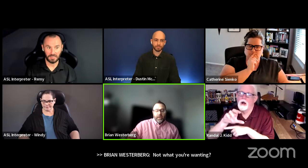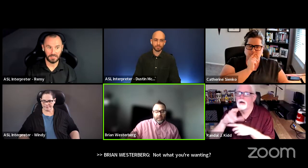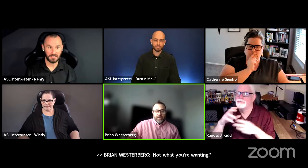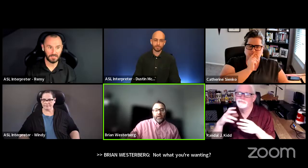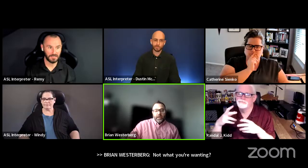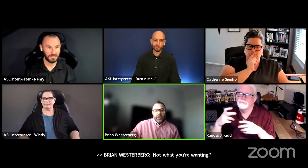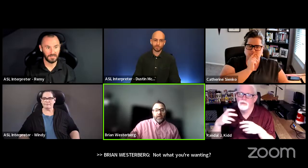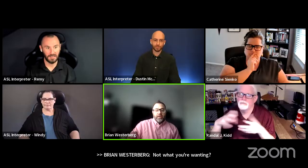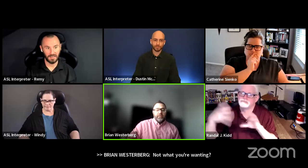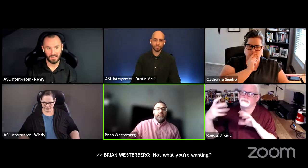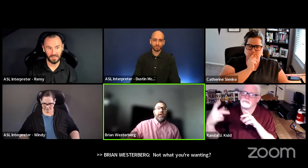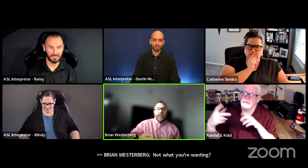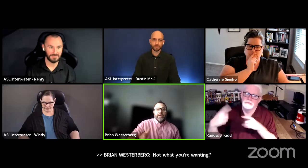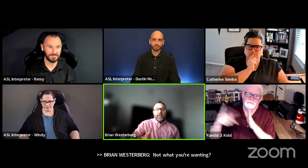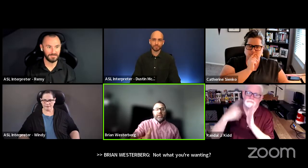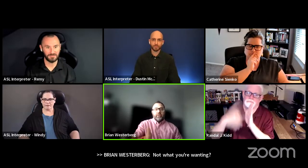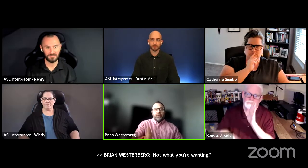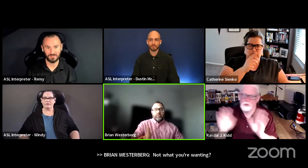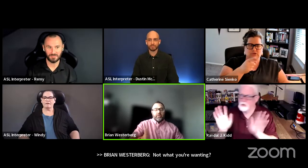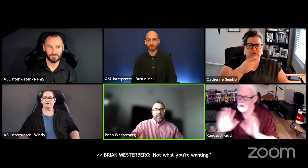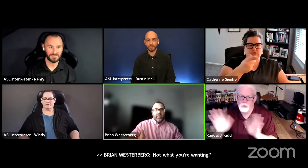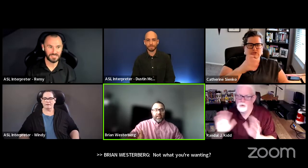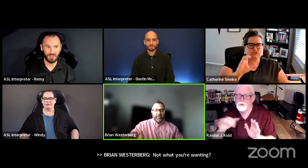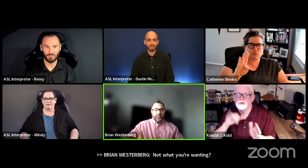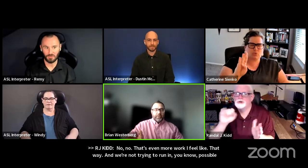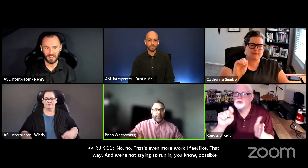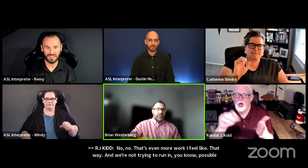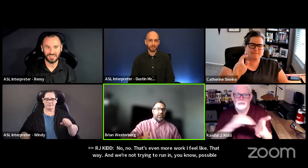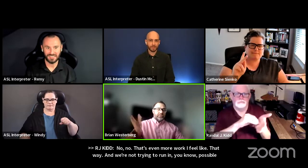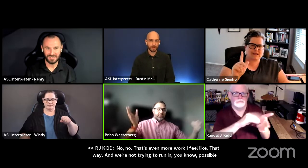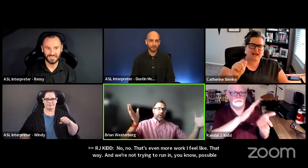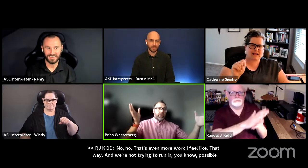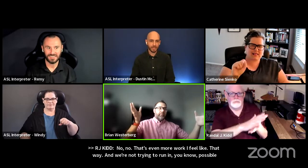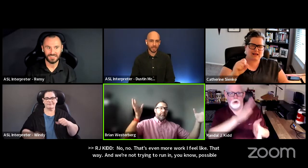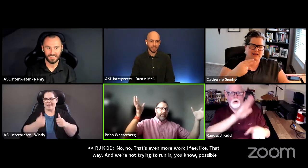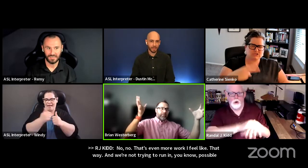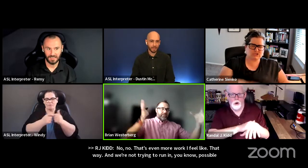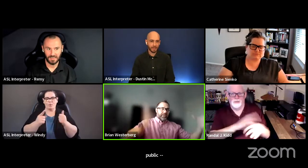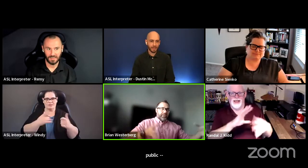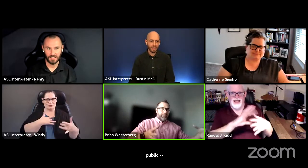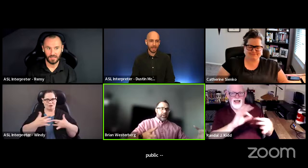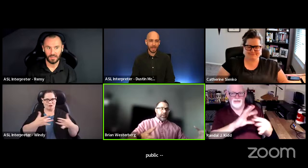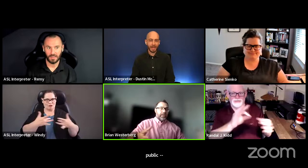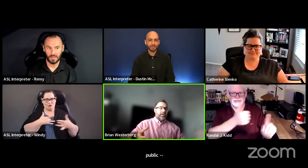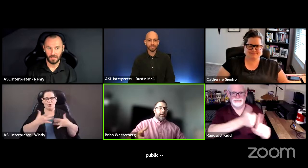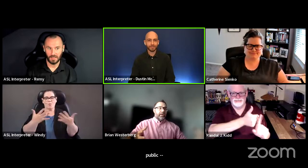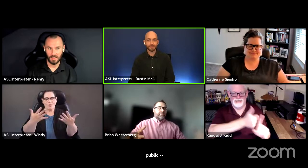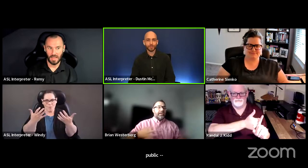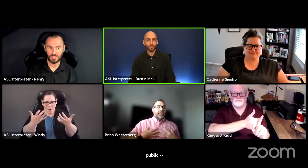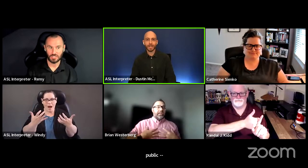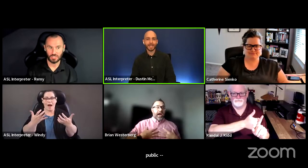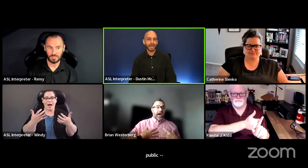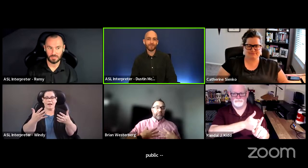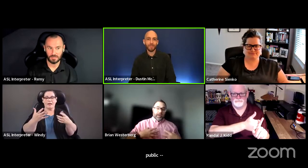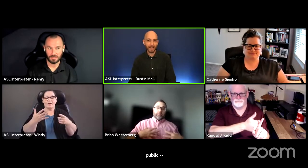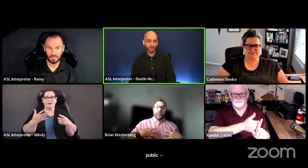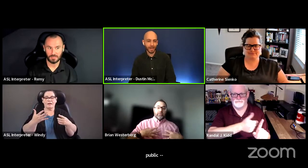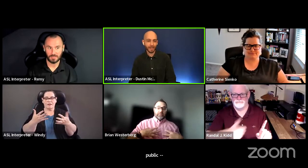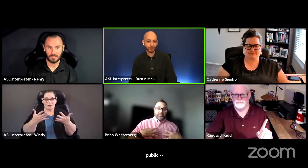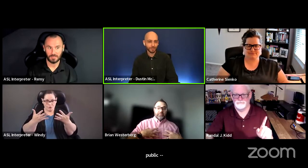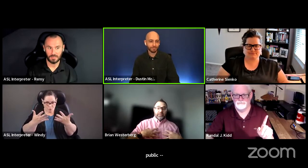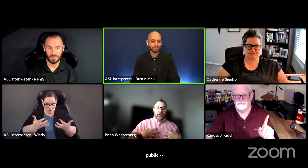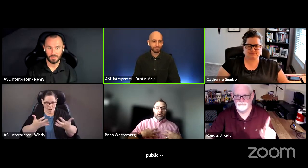possible public. Yeah, I get, because I think everybody's concern right? is you want members in the community, and you don't want any